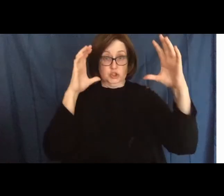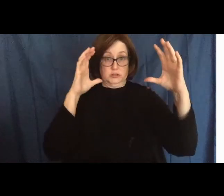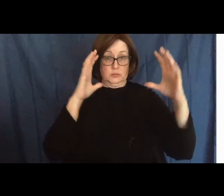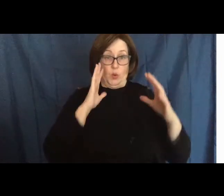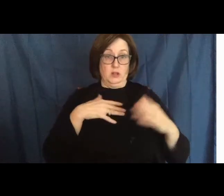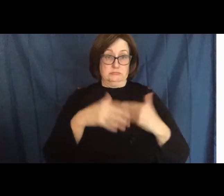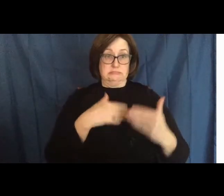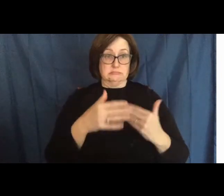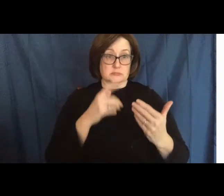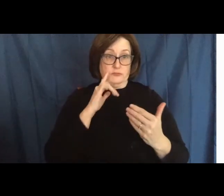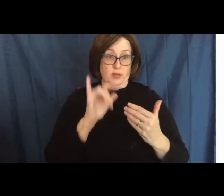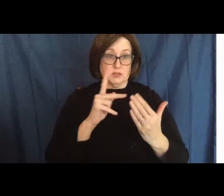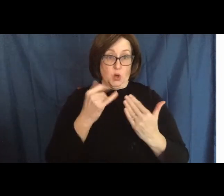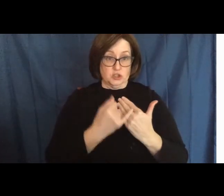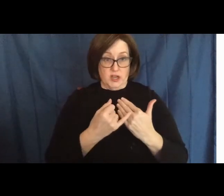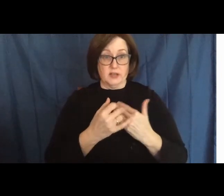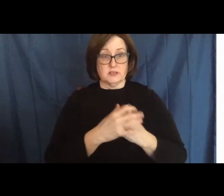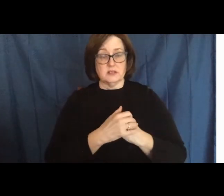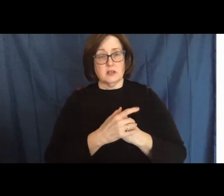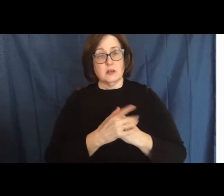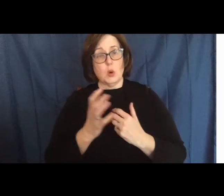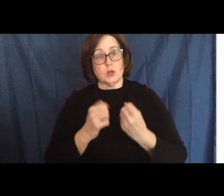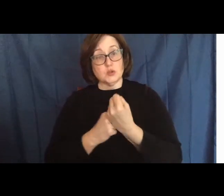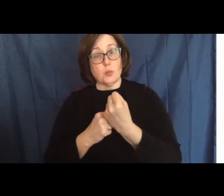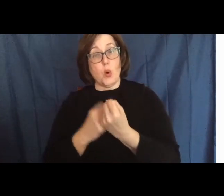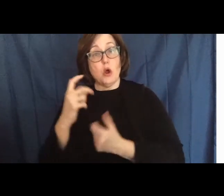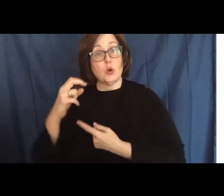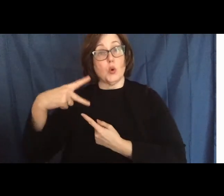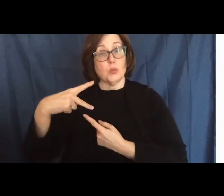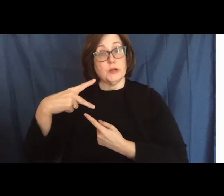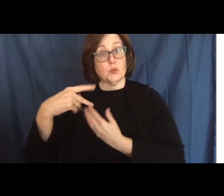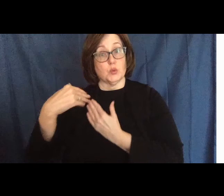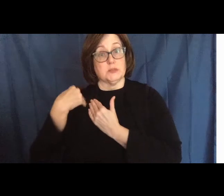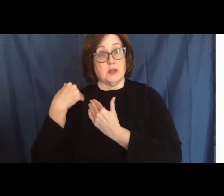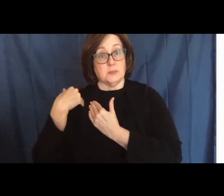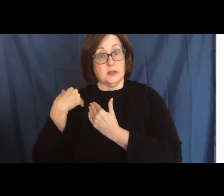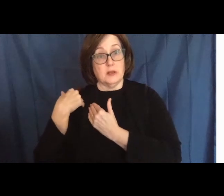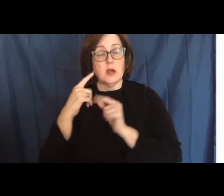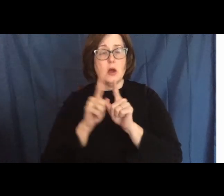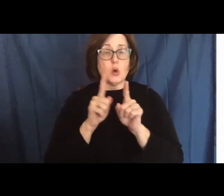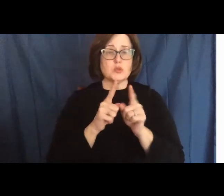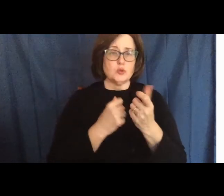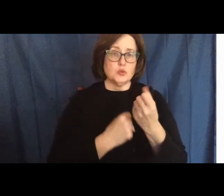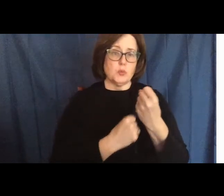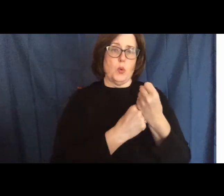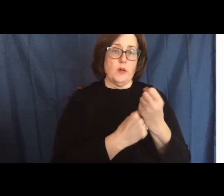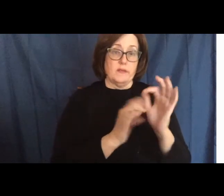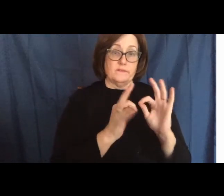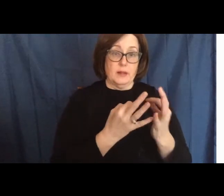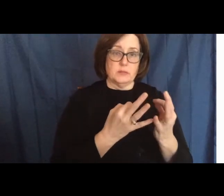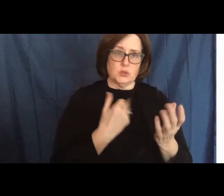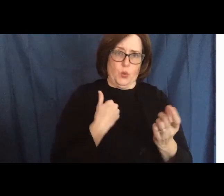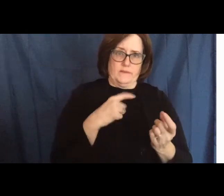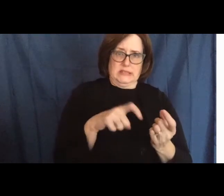their corporate responsibility, but also to help families in need, especially in those communities who are